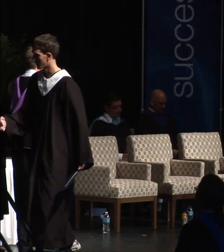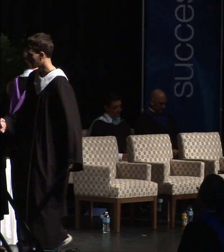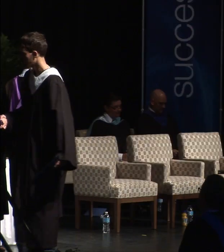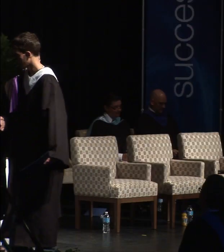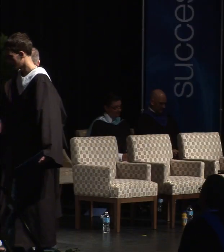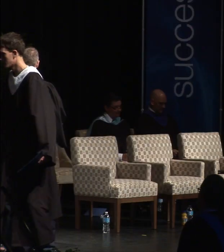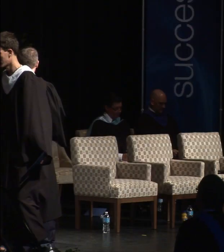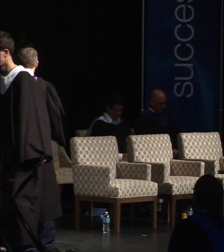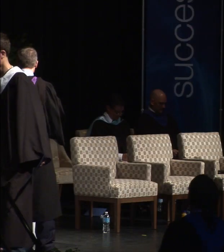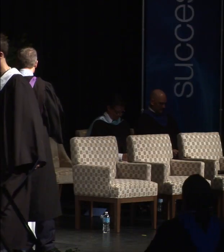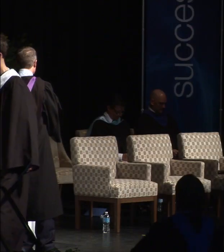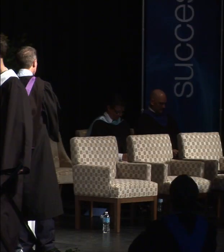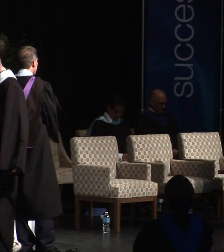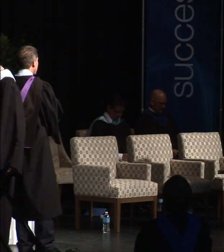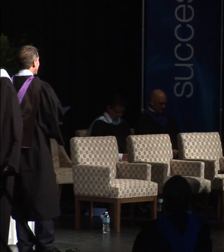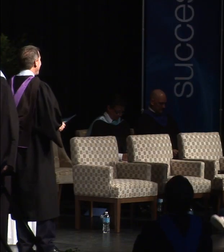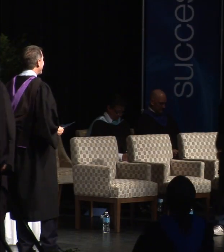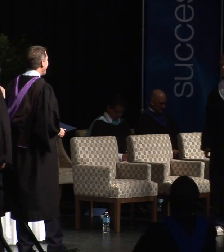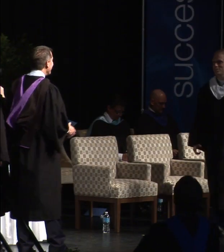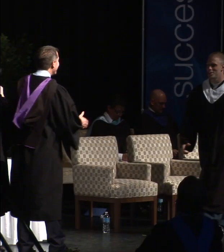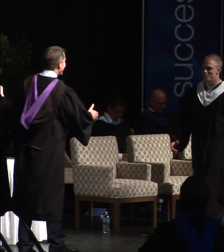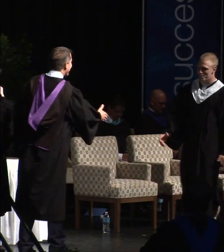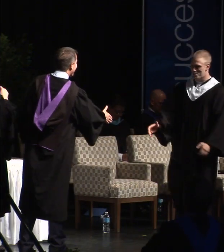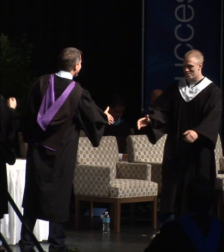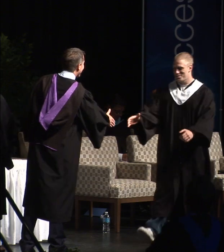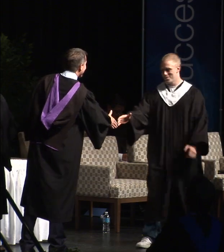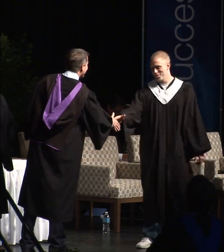Colin Joseph Larad.